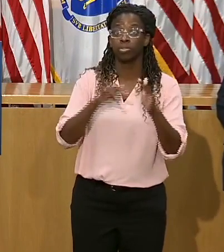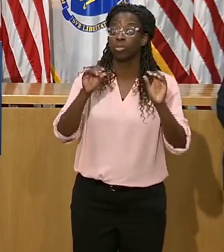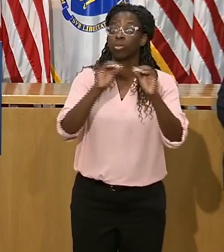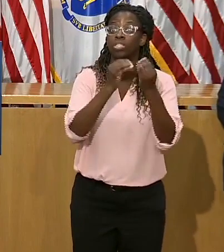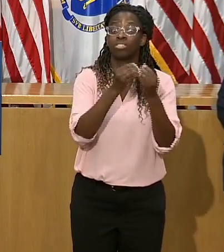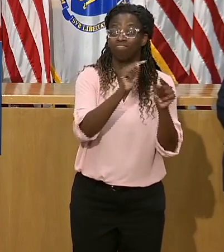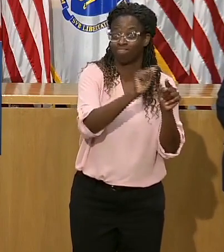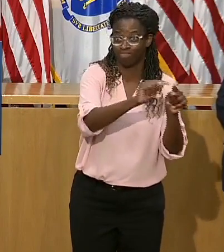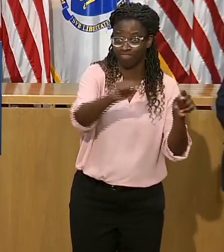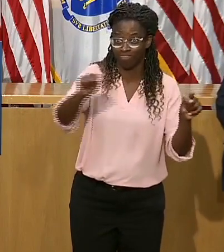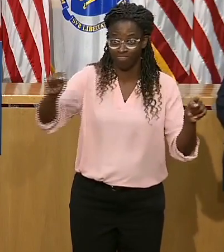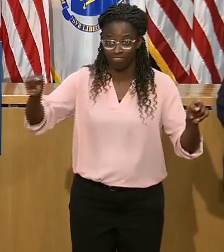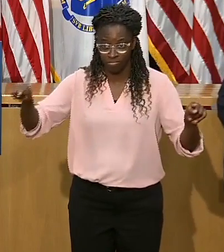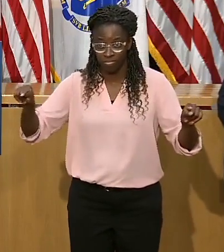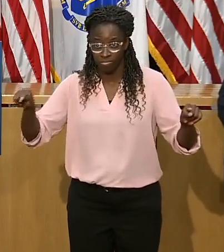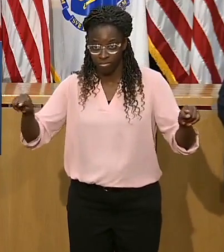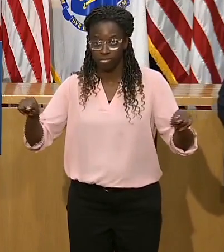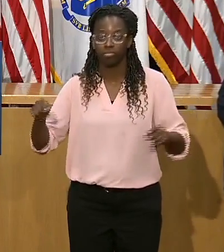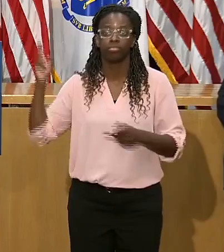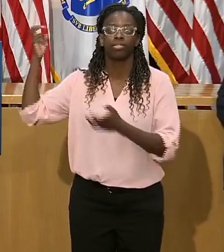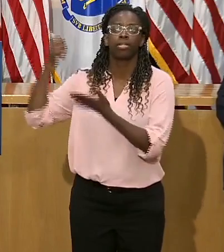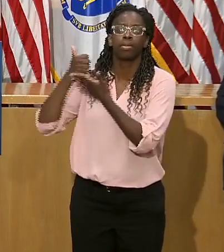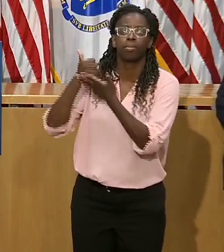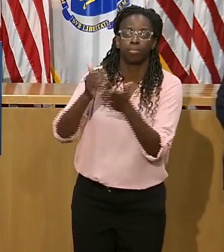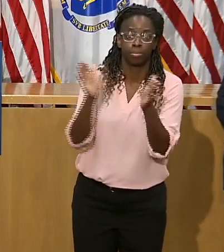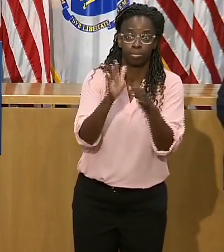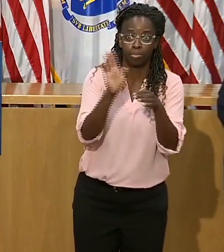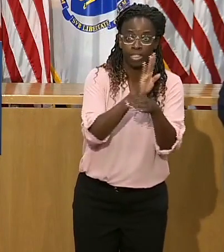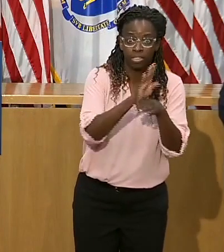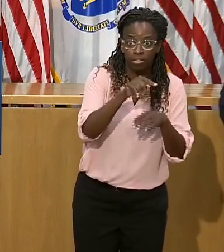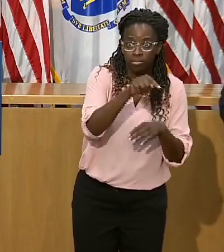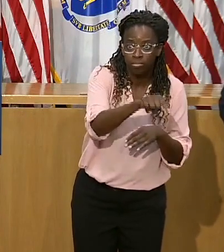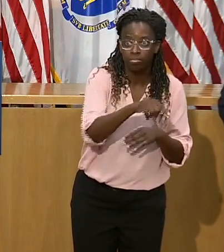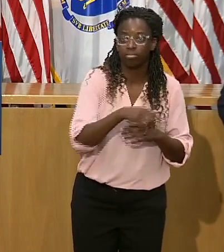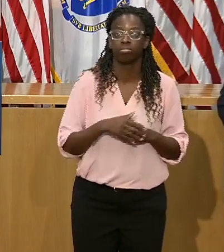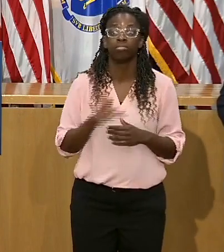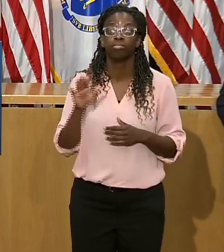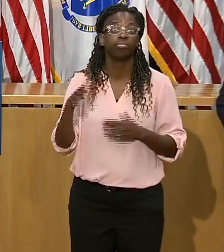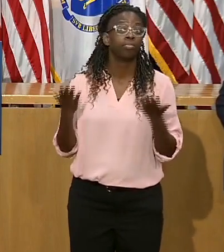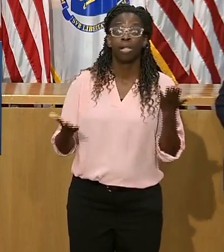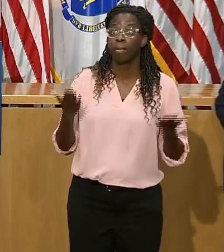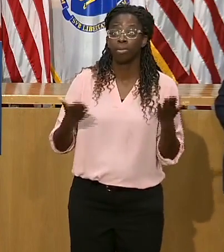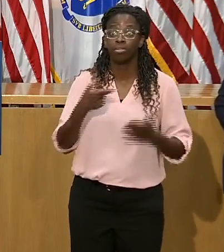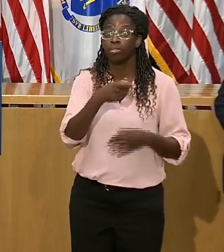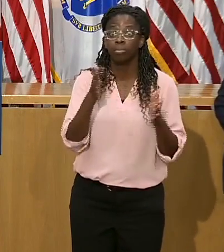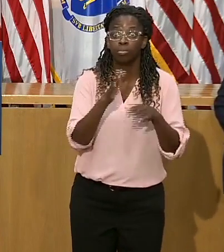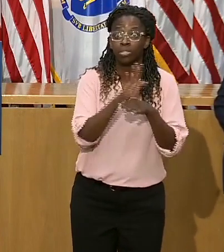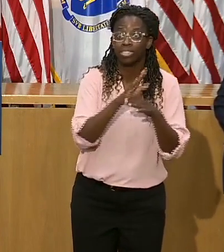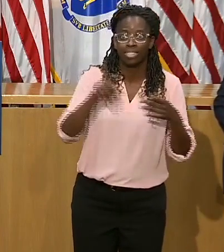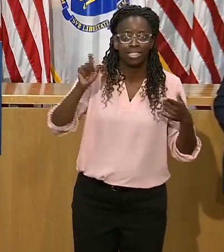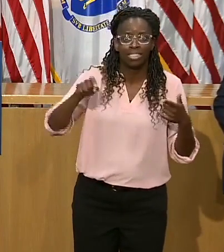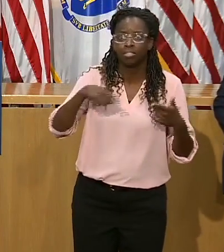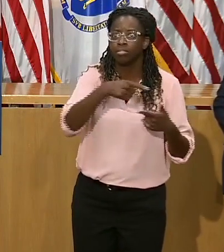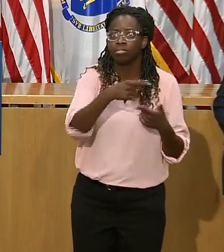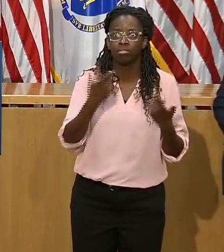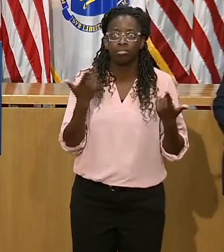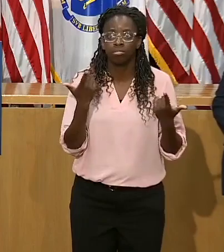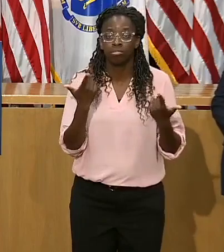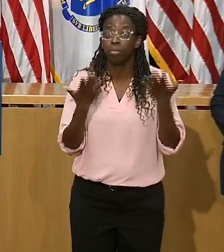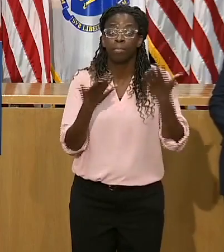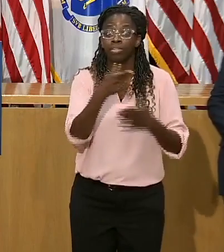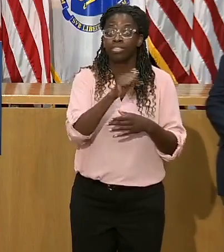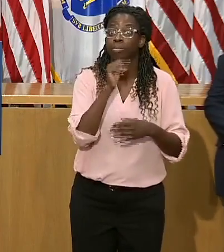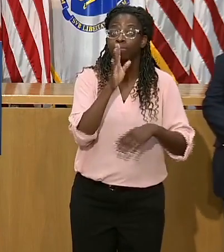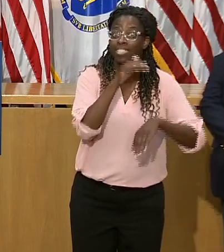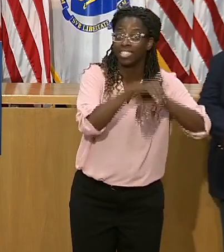business owners, especially when language or other barriers exist in gateway cities and for businesses that